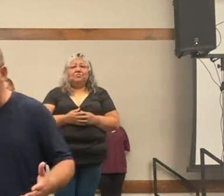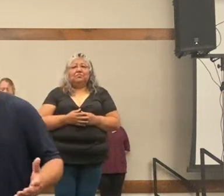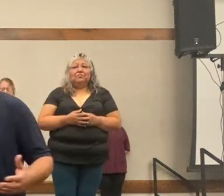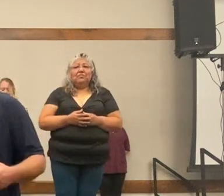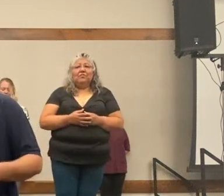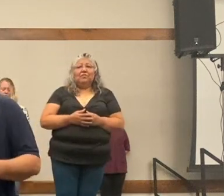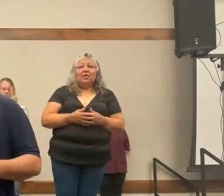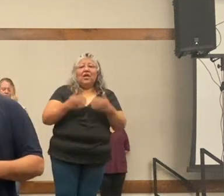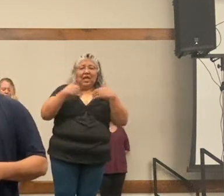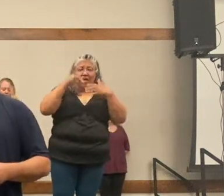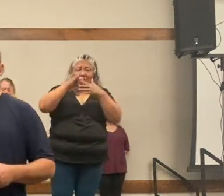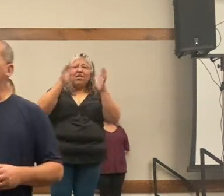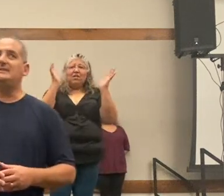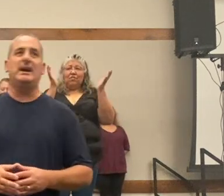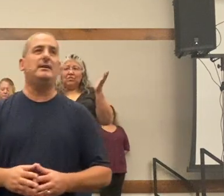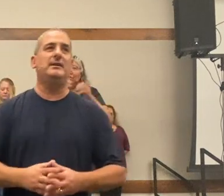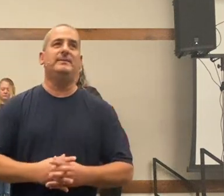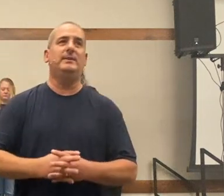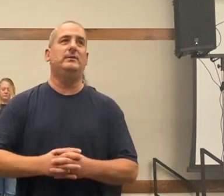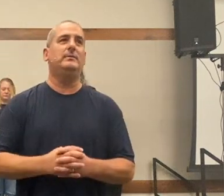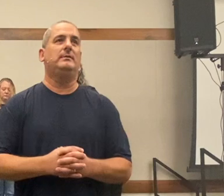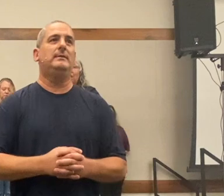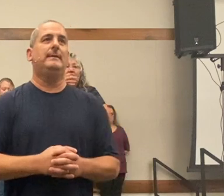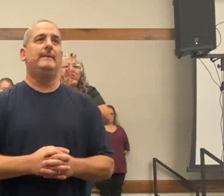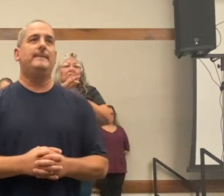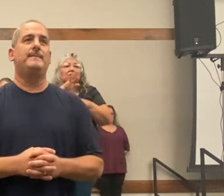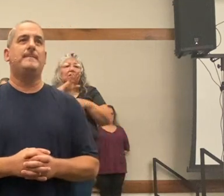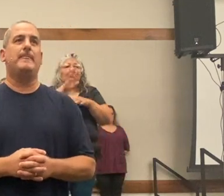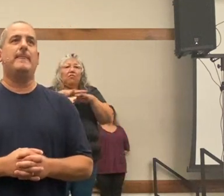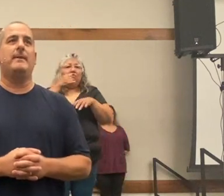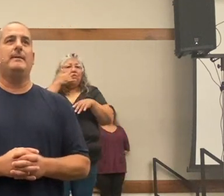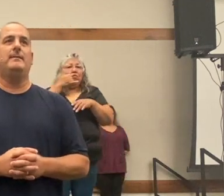Have that conversation. This is like talking on the phone.